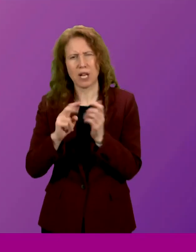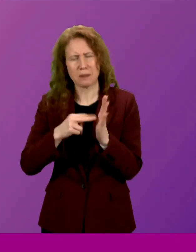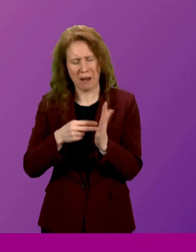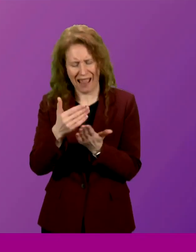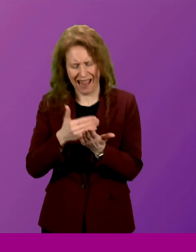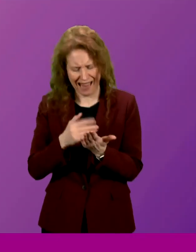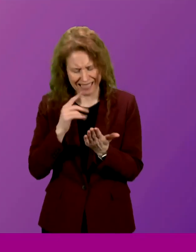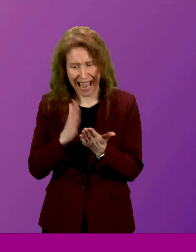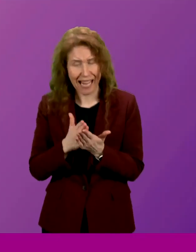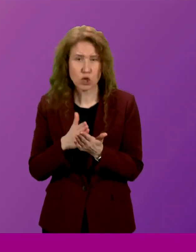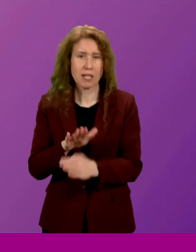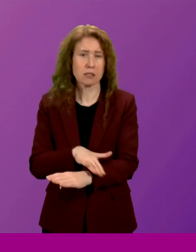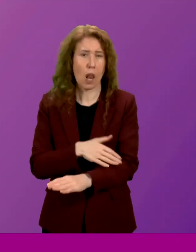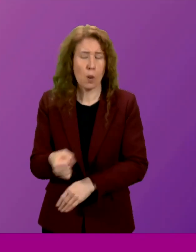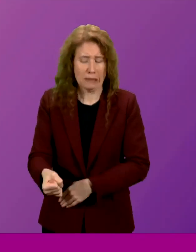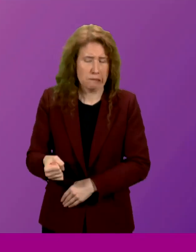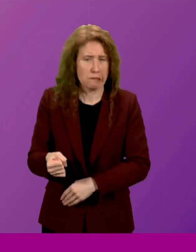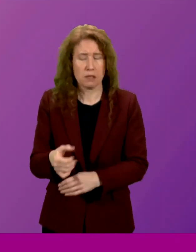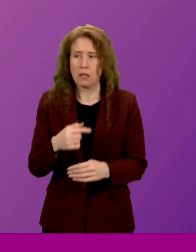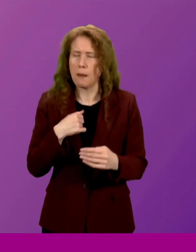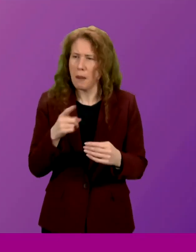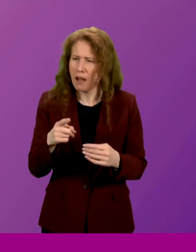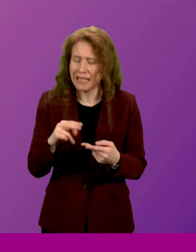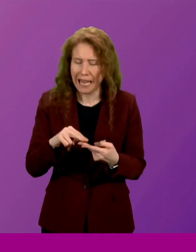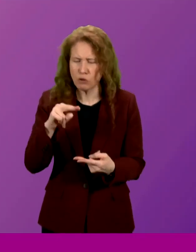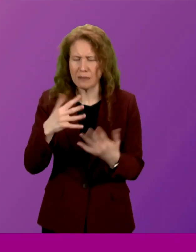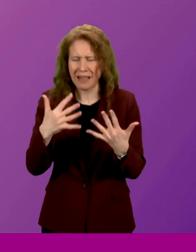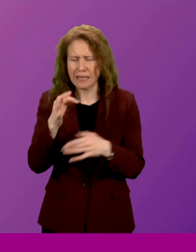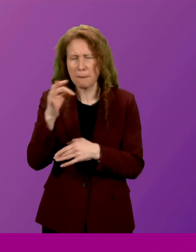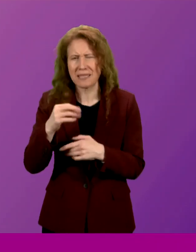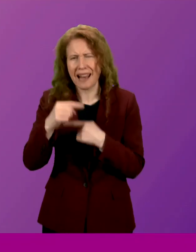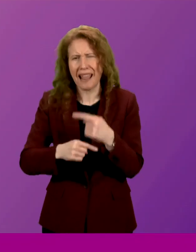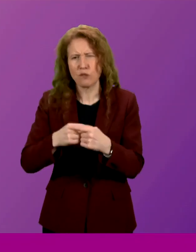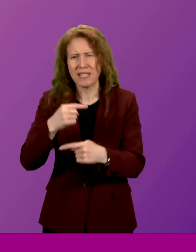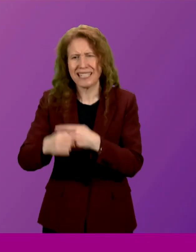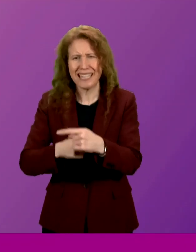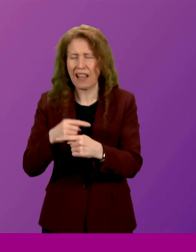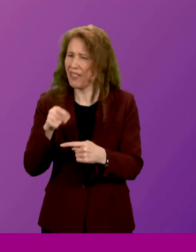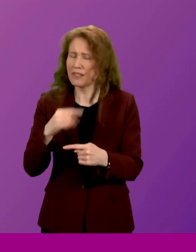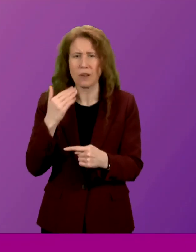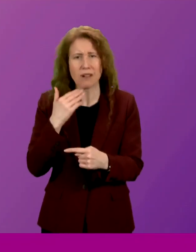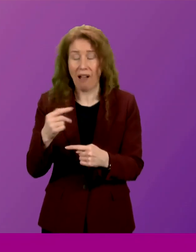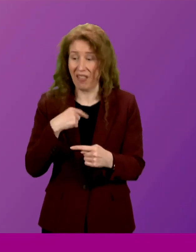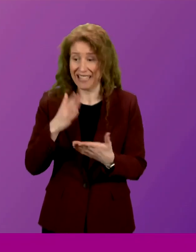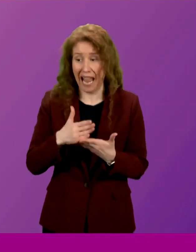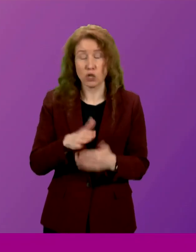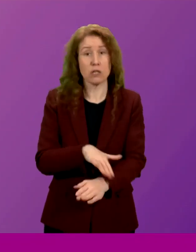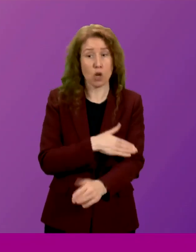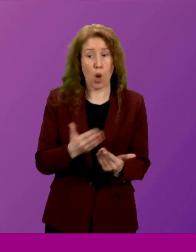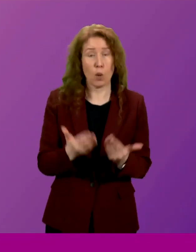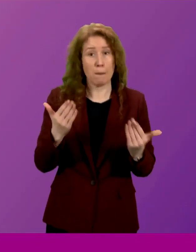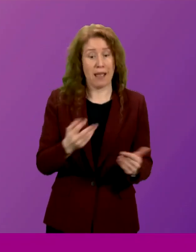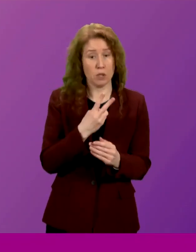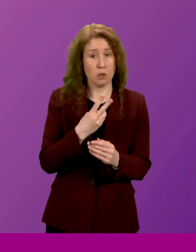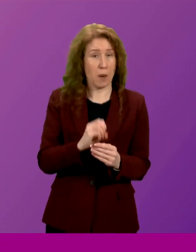is slowing things down. Increasing restoration by 10% a year is a major deceleration compared to the